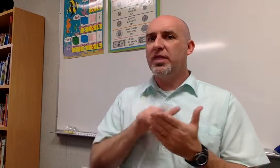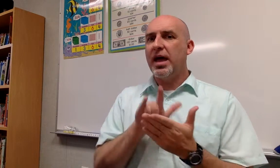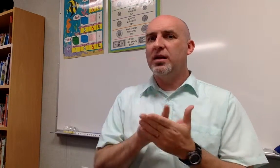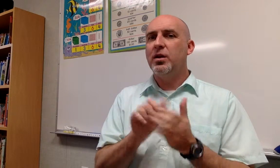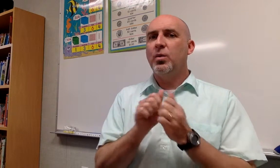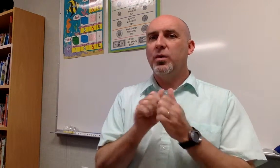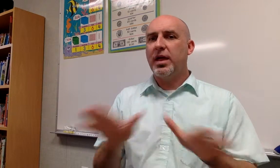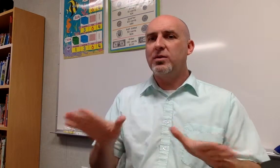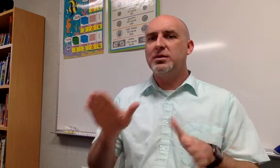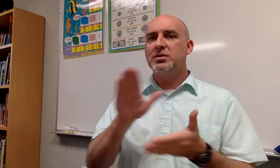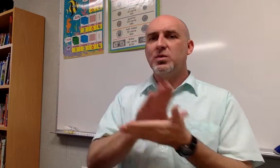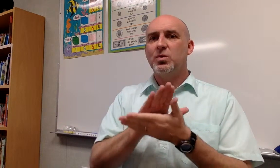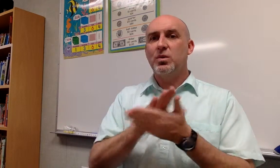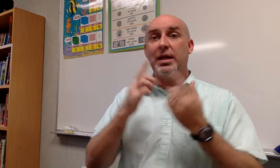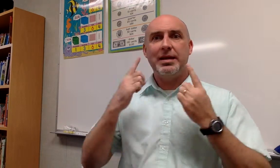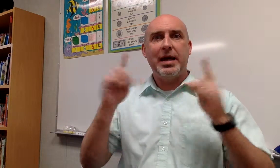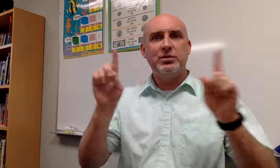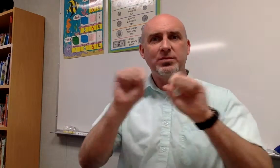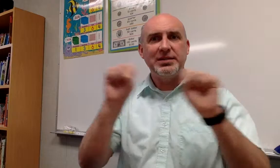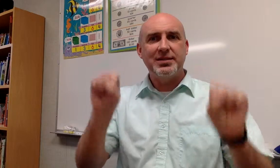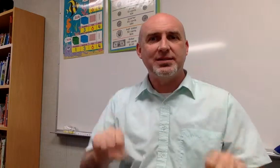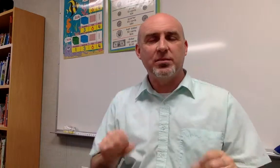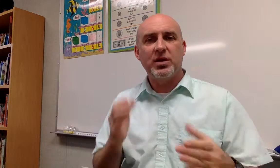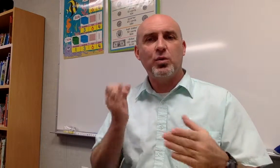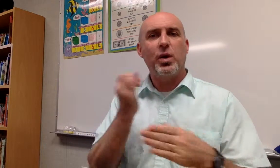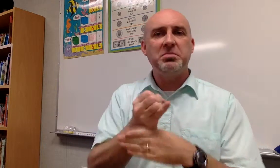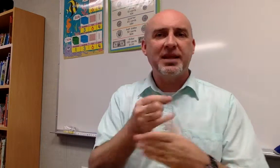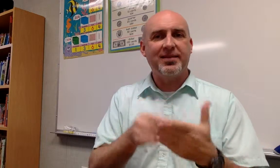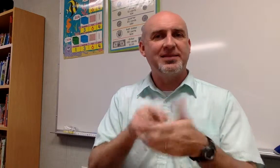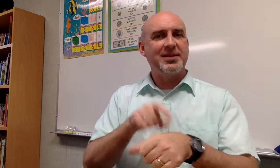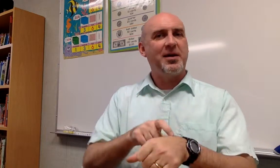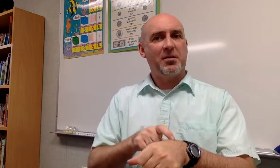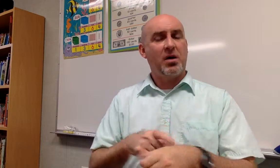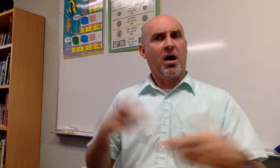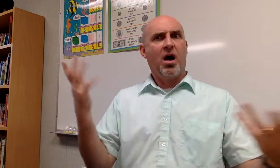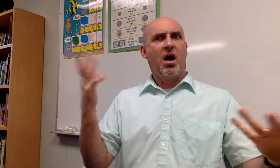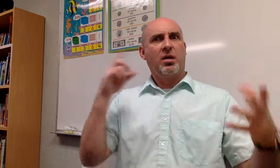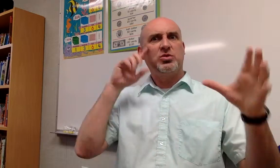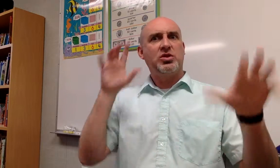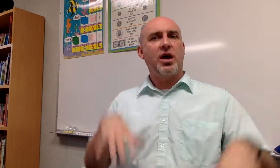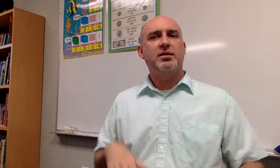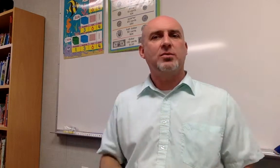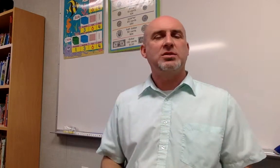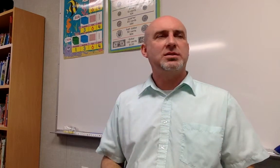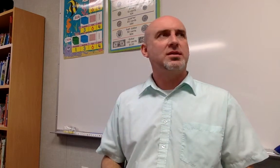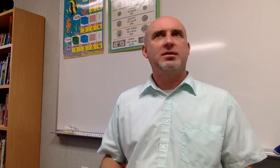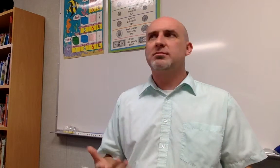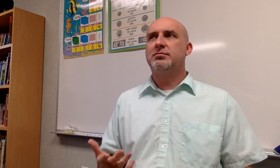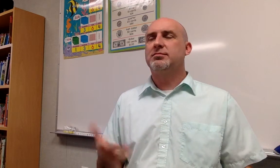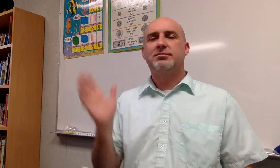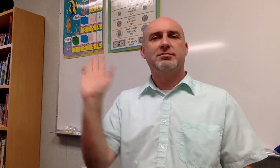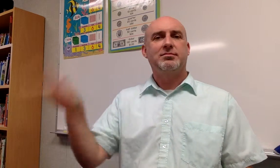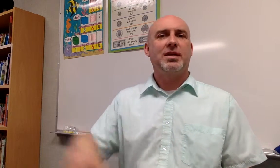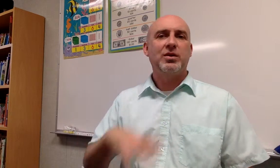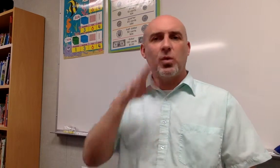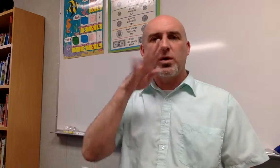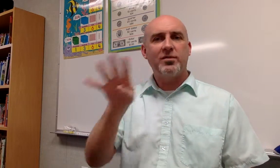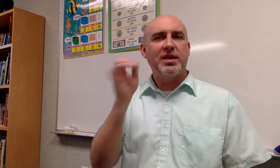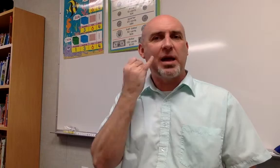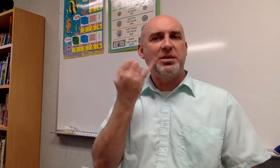that without the school announcement system interrupting this time. I'm shocked. I was just going to ignore it if it happened